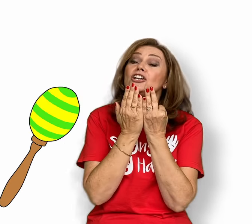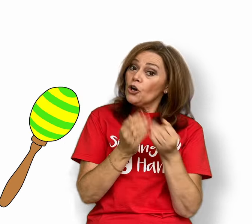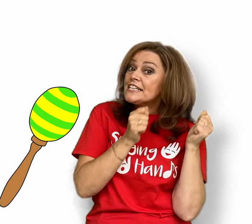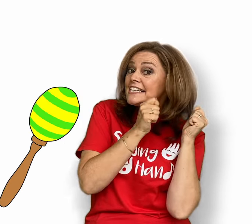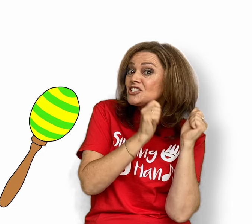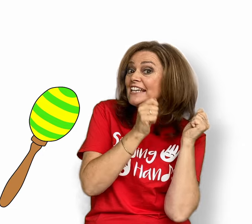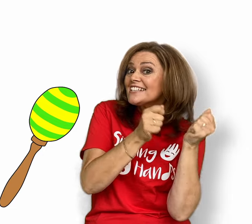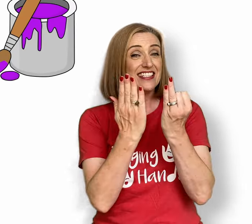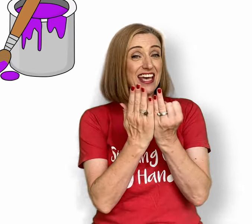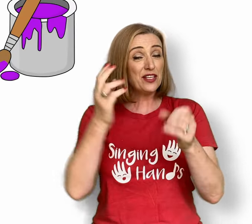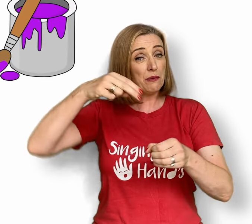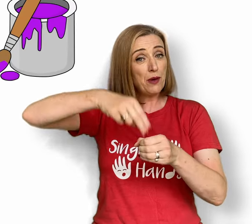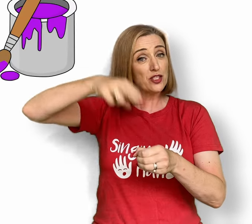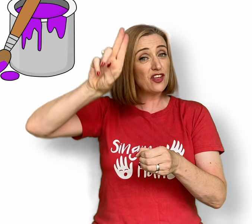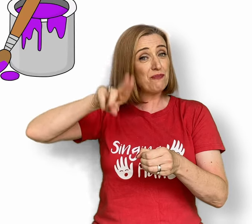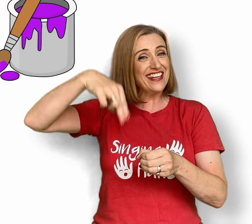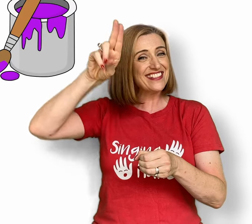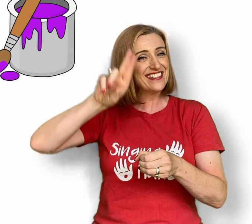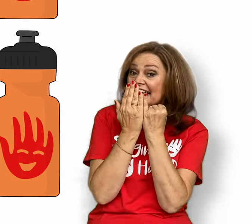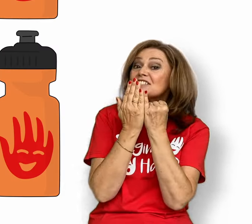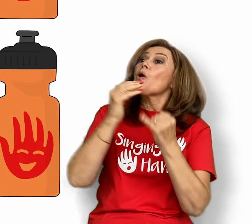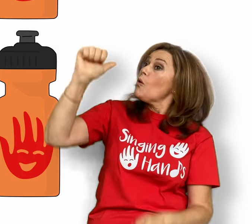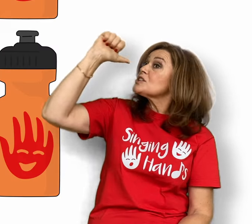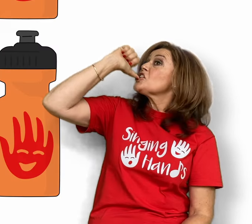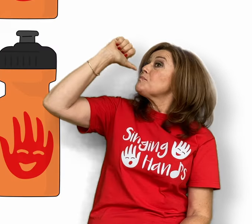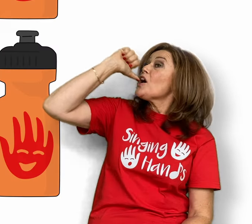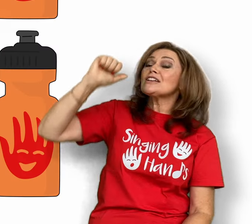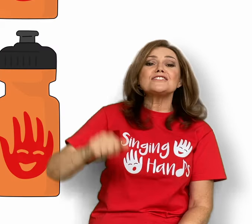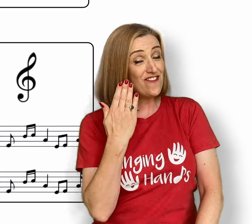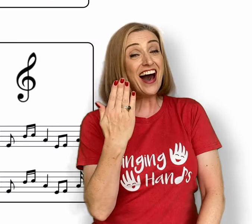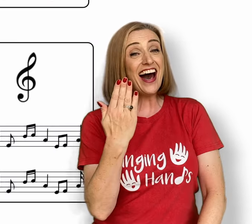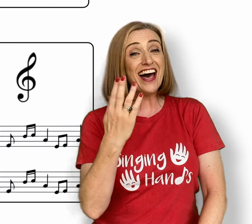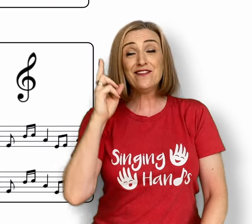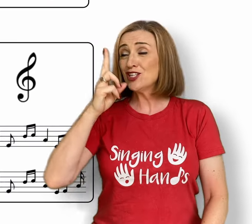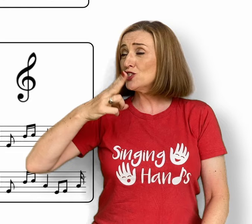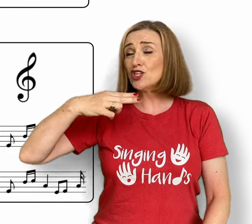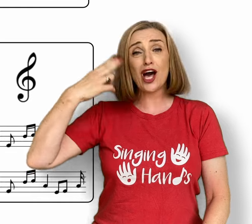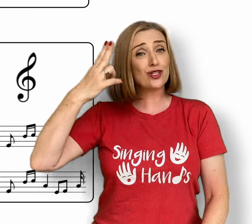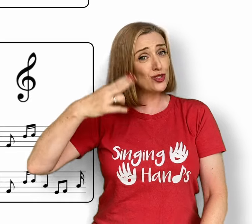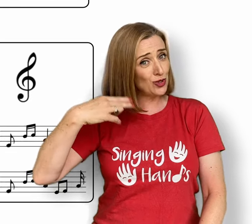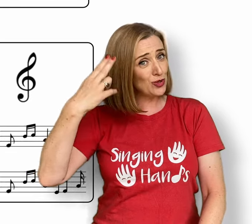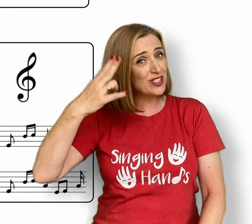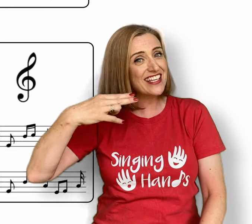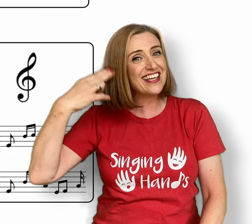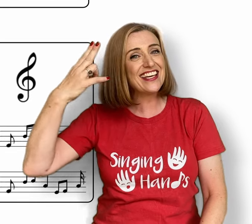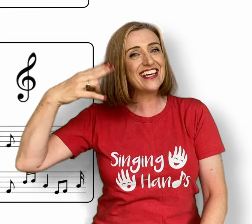eight noisy shakers, seven pots of paint, six water bottles, five songs